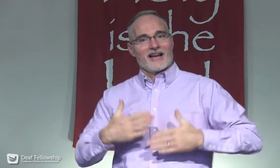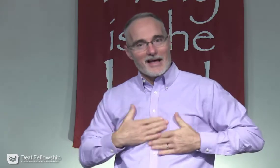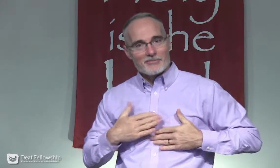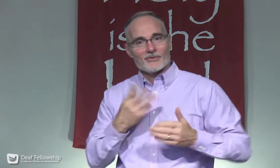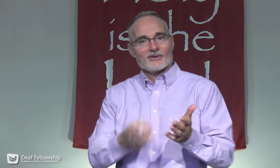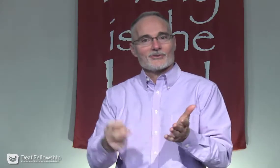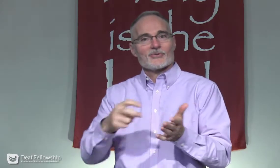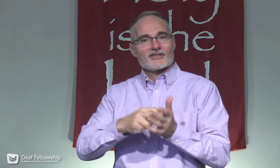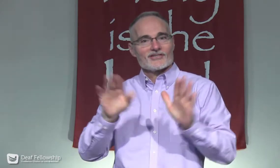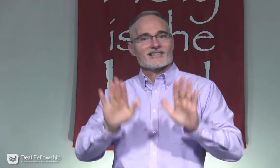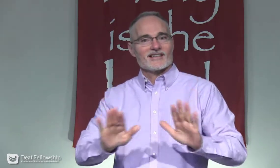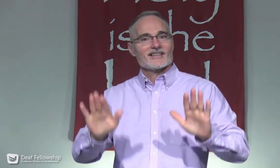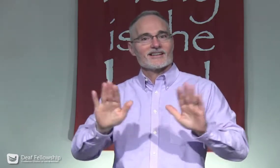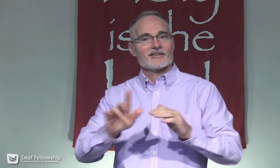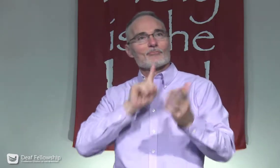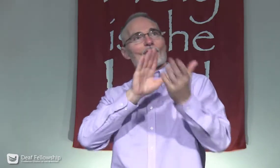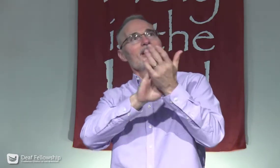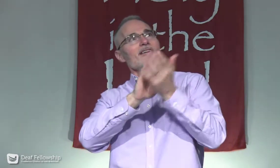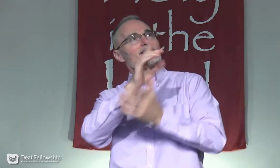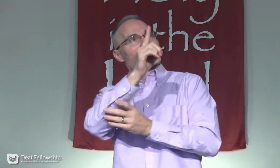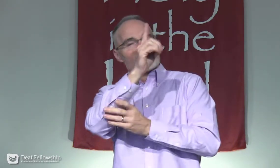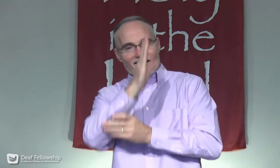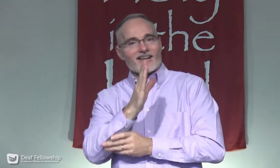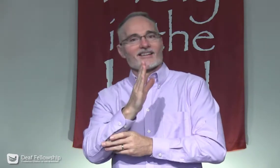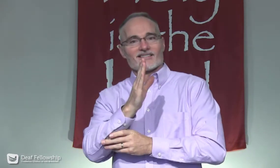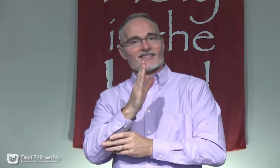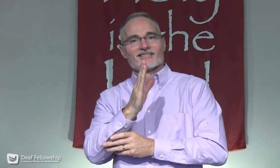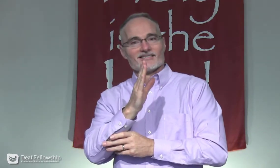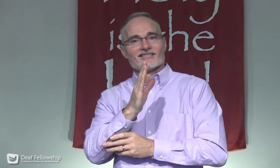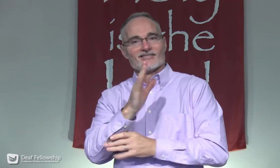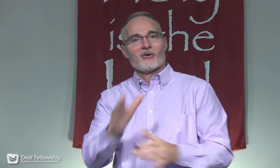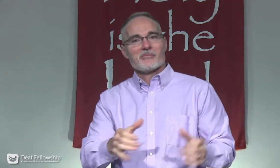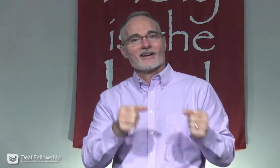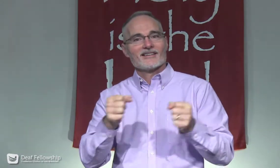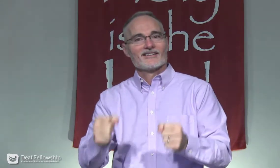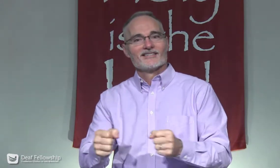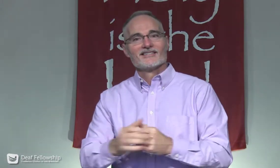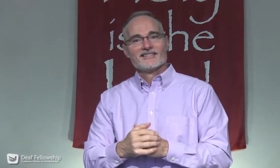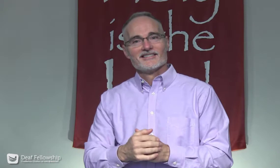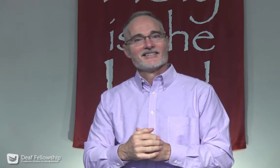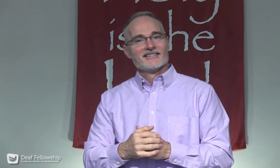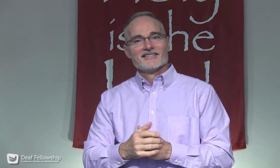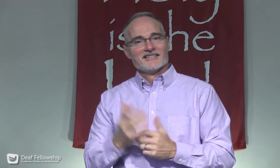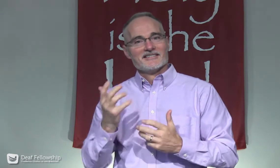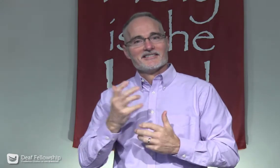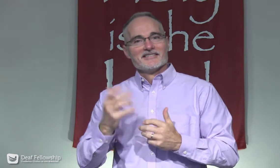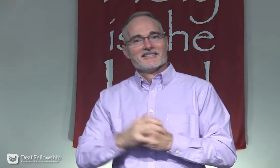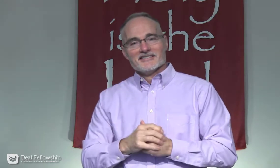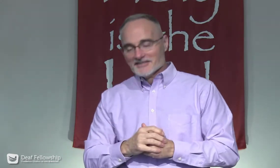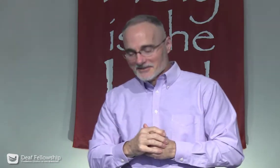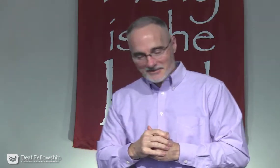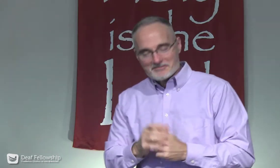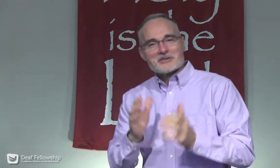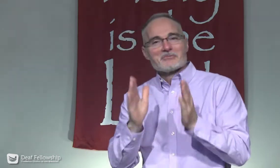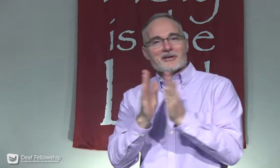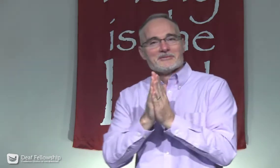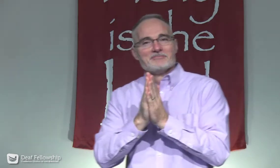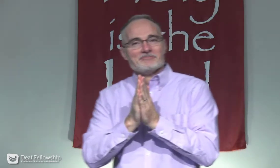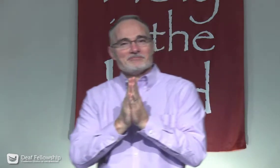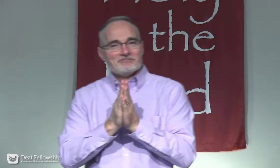So truly, happy Easter, happy Resurrection Sunday. Praise God Almighty. Let's